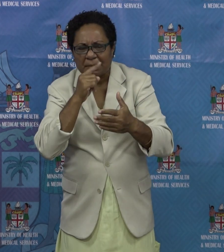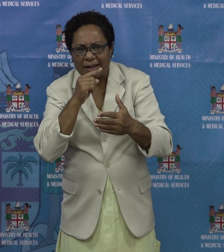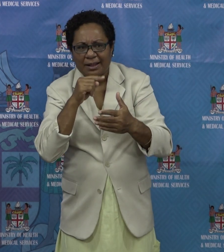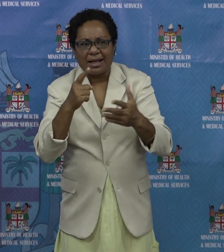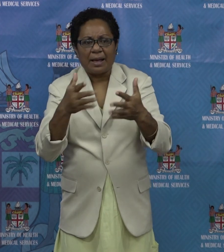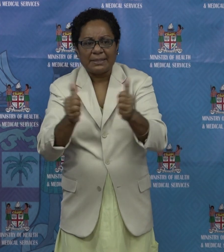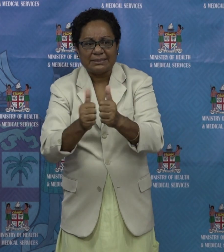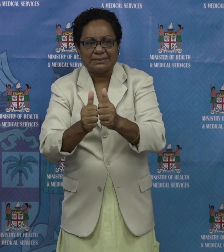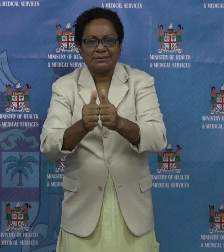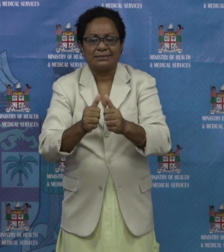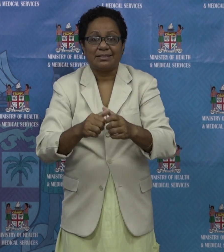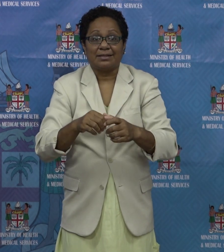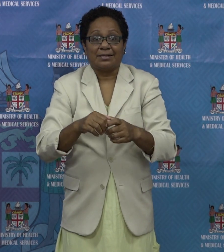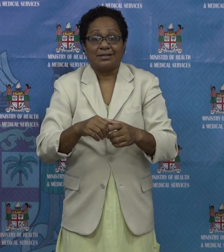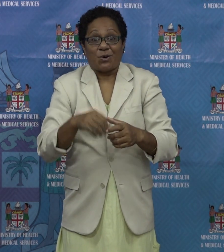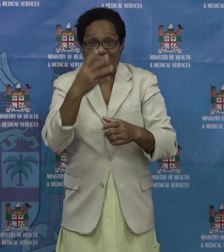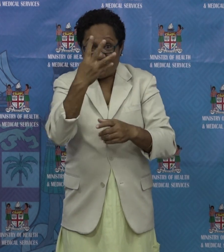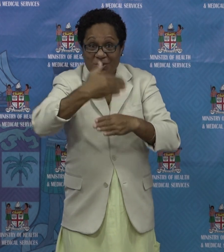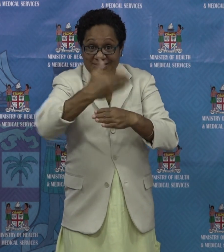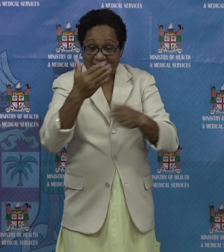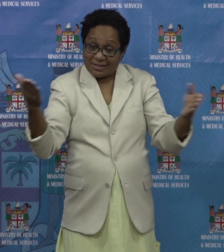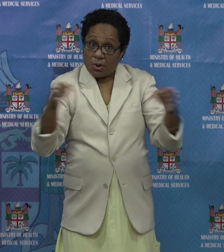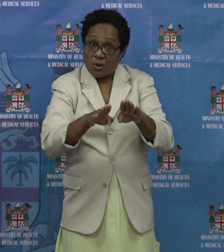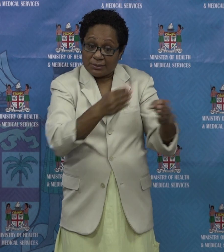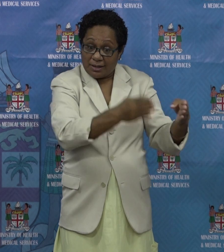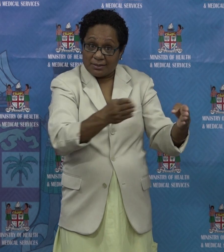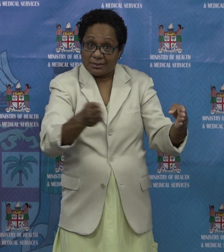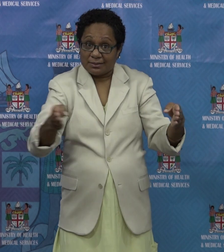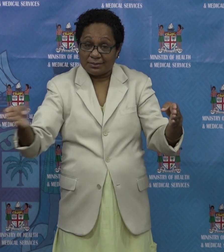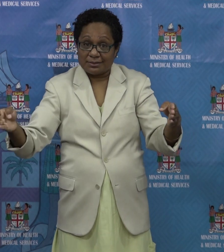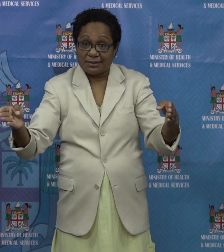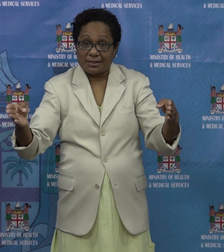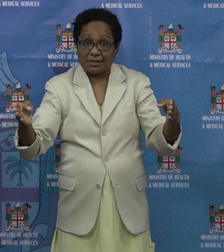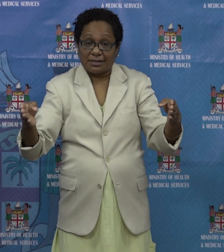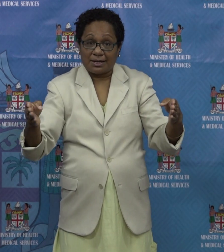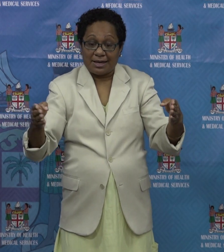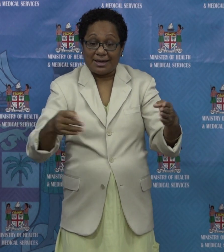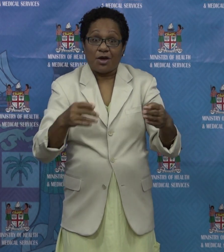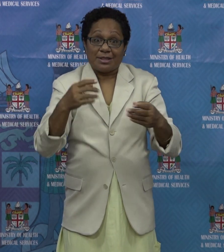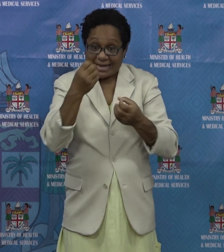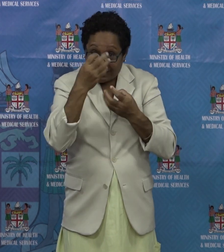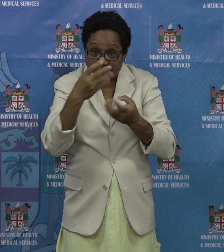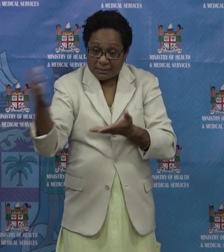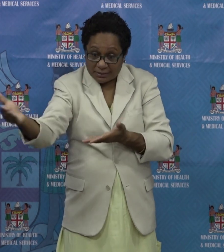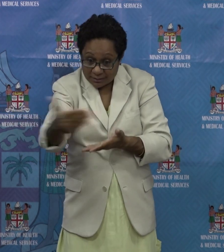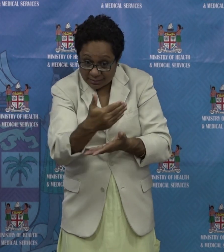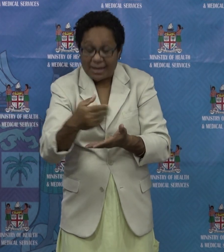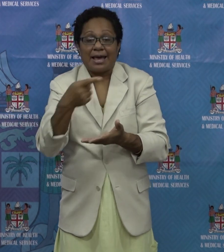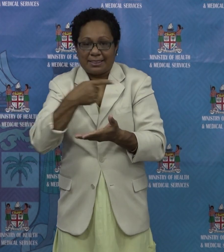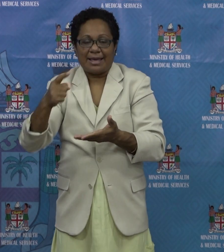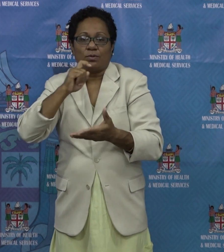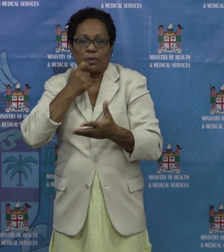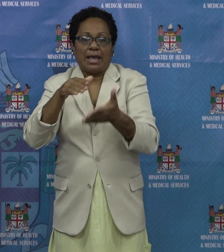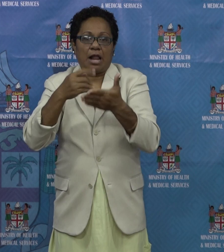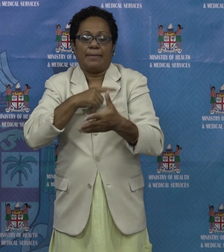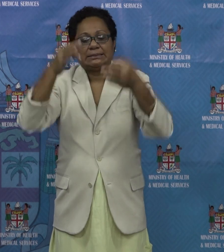As I said, the 4 days we got ahead is once you got the data from the 4 days, it maps out the next steps further down the